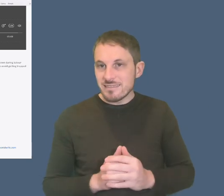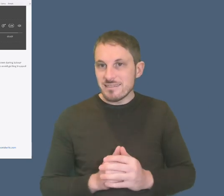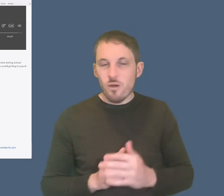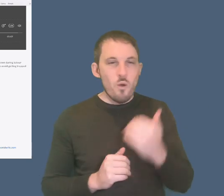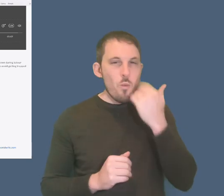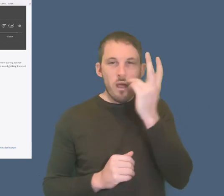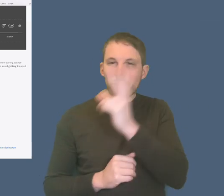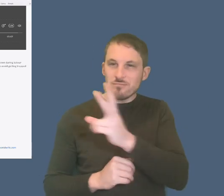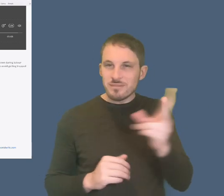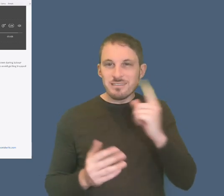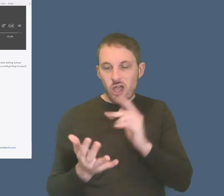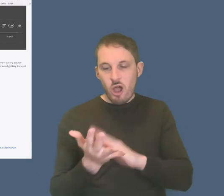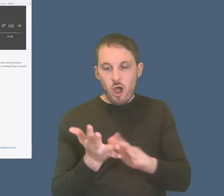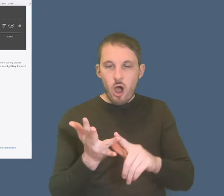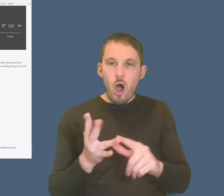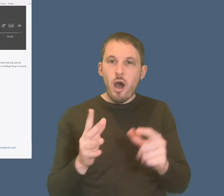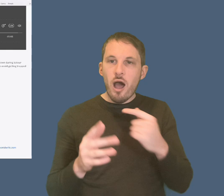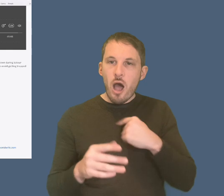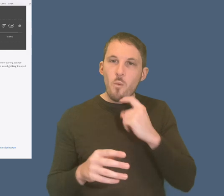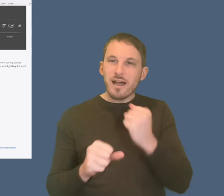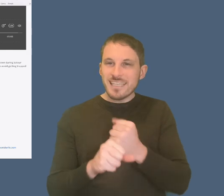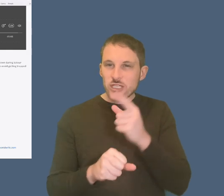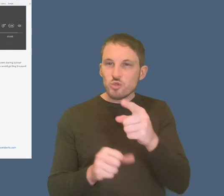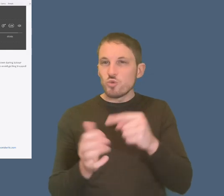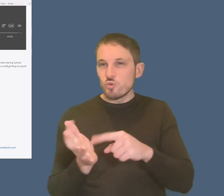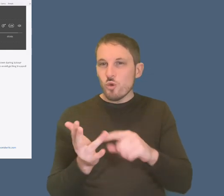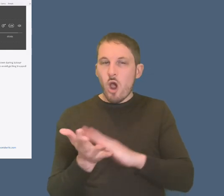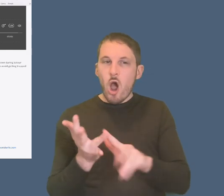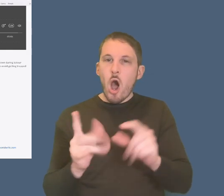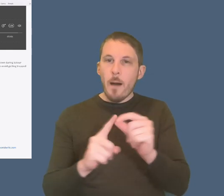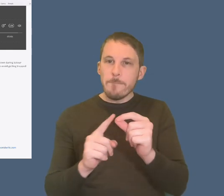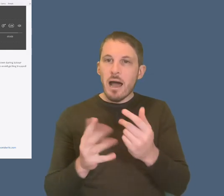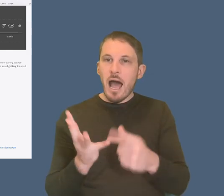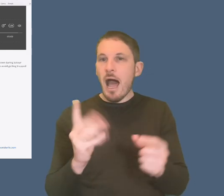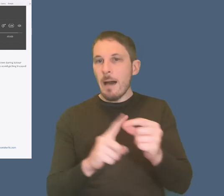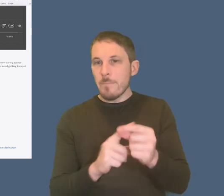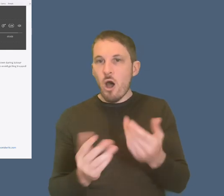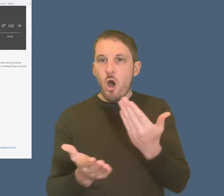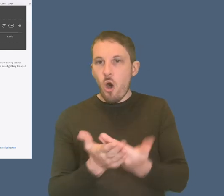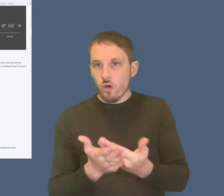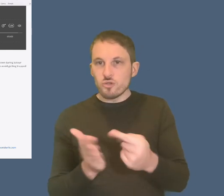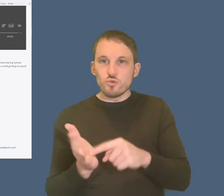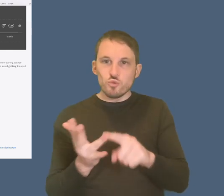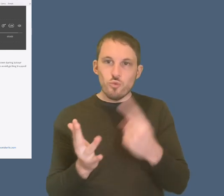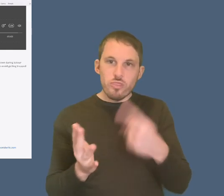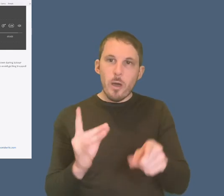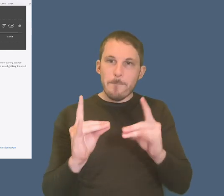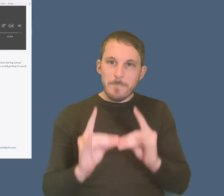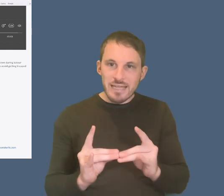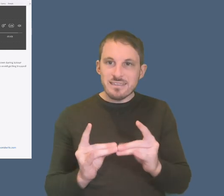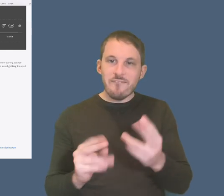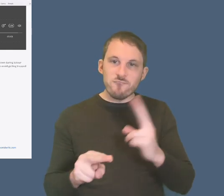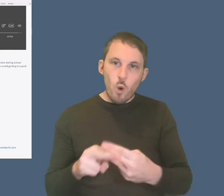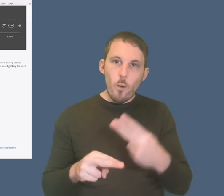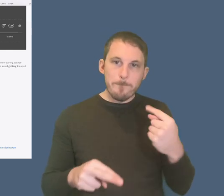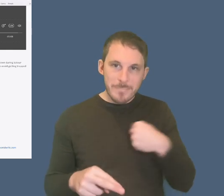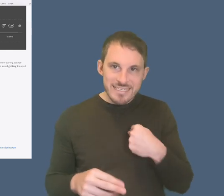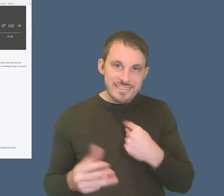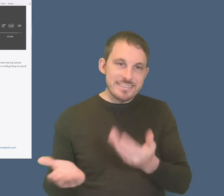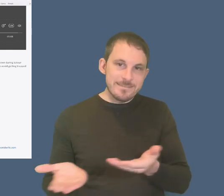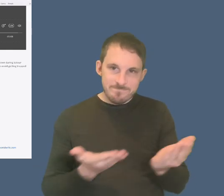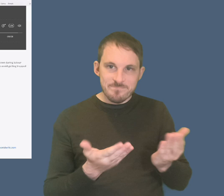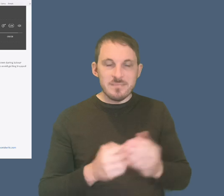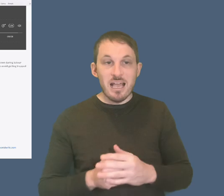heard midwives say is, "I'll get you to hop up onto the bed for me." Not all. I am really